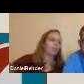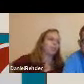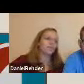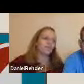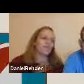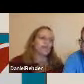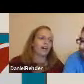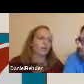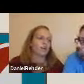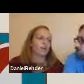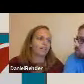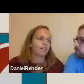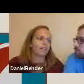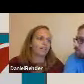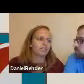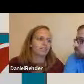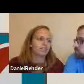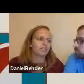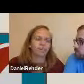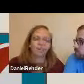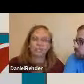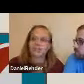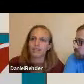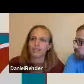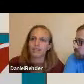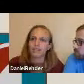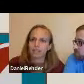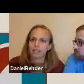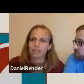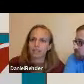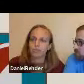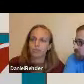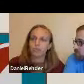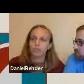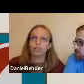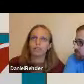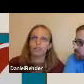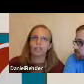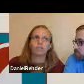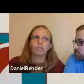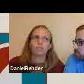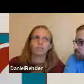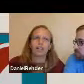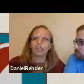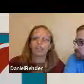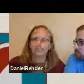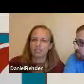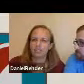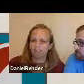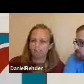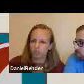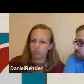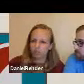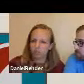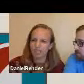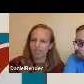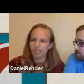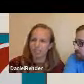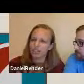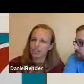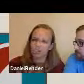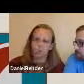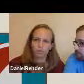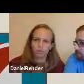so that was very exciting for me to, I had done little sign